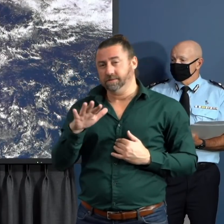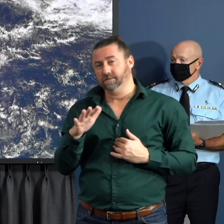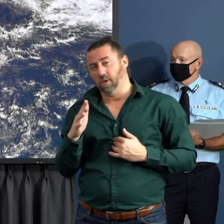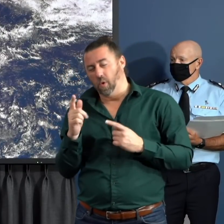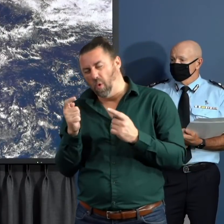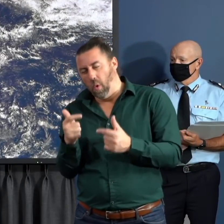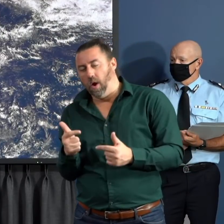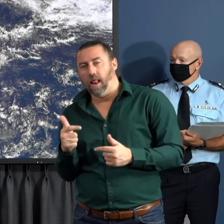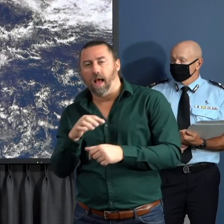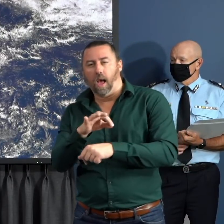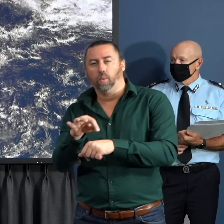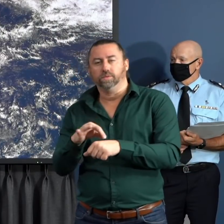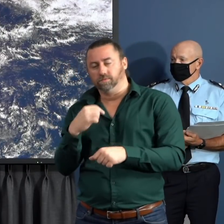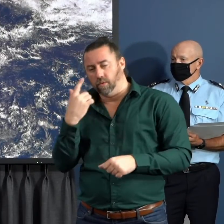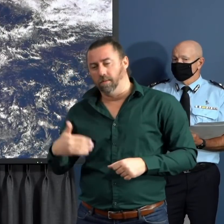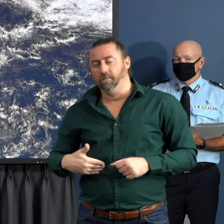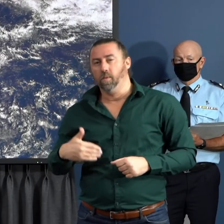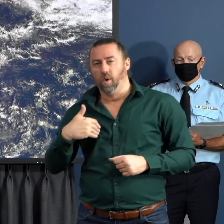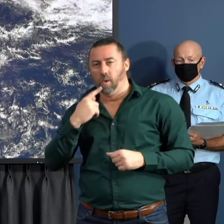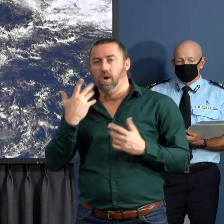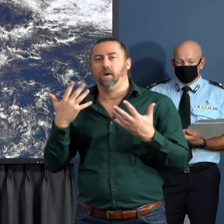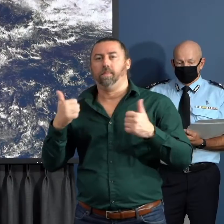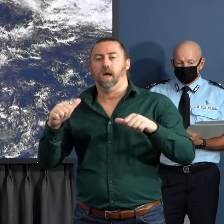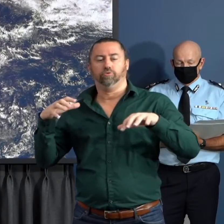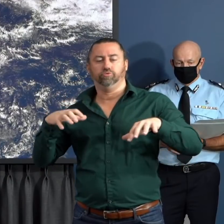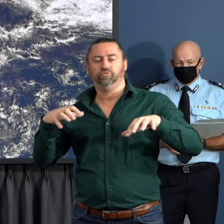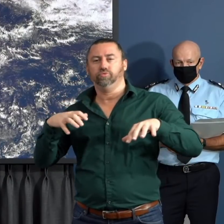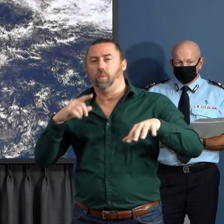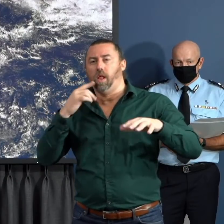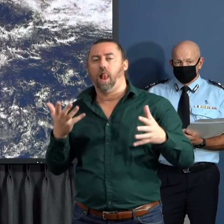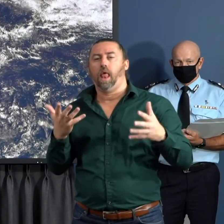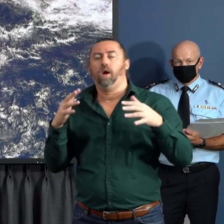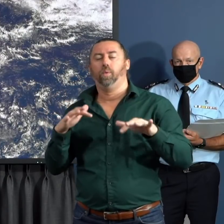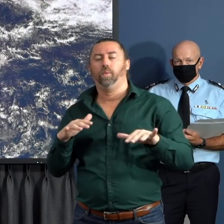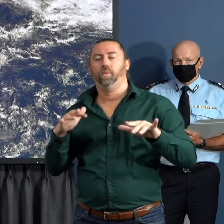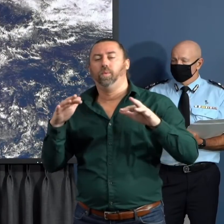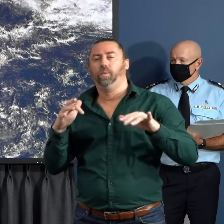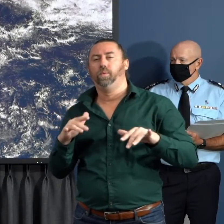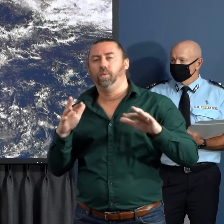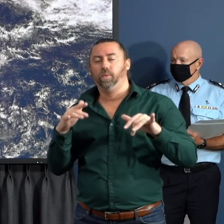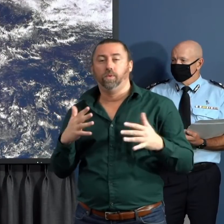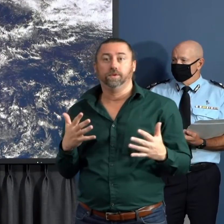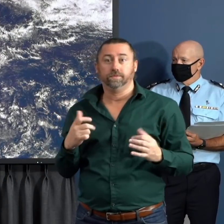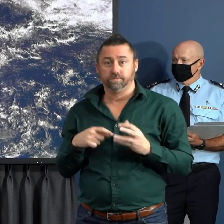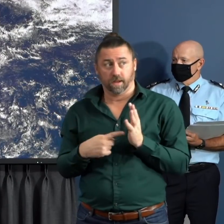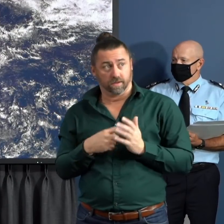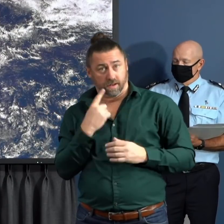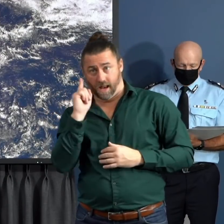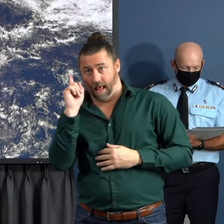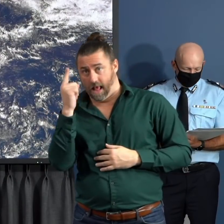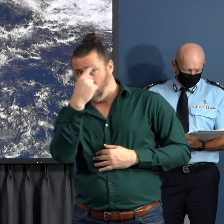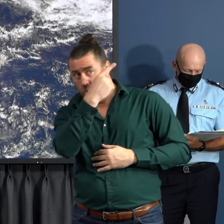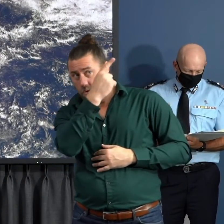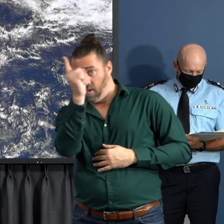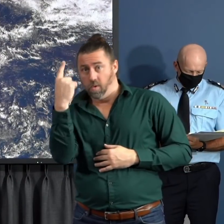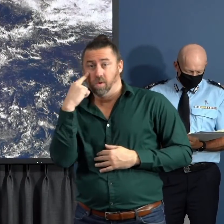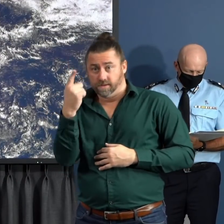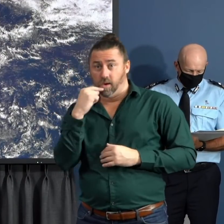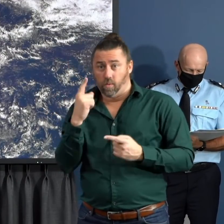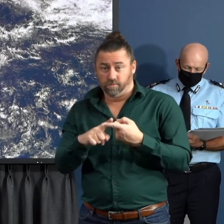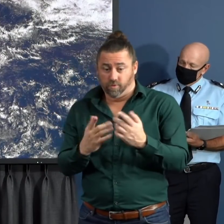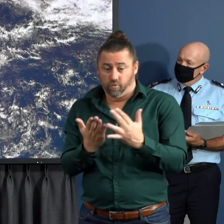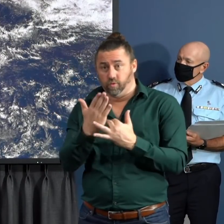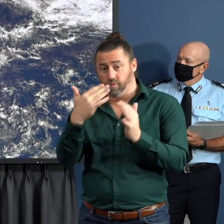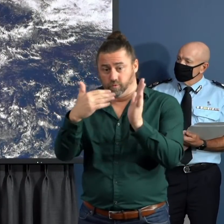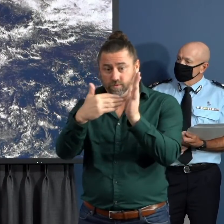tomorrow. So the relief will come in the early hours of Monday morning, but we can expect to see this rainfall event continue today and